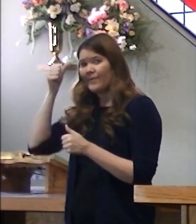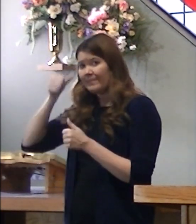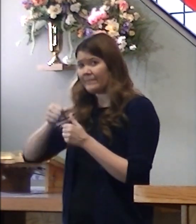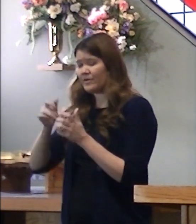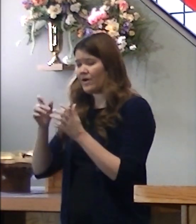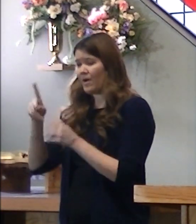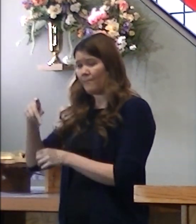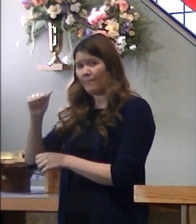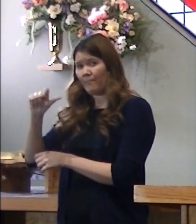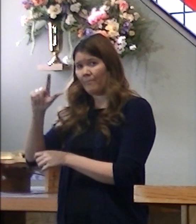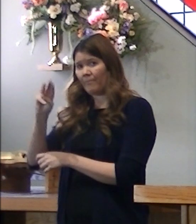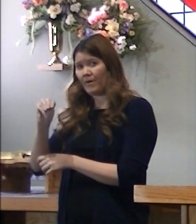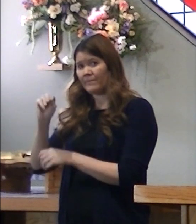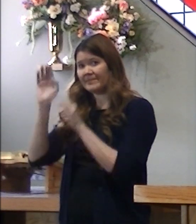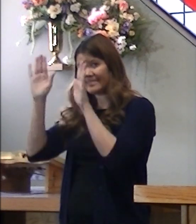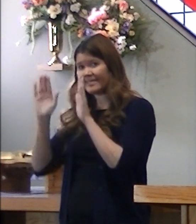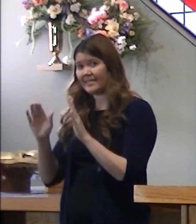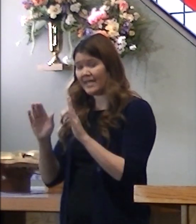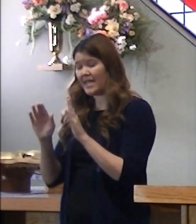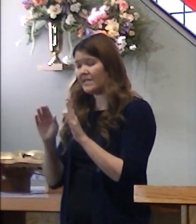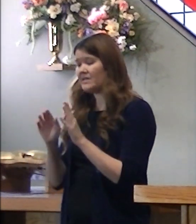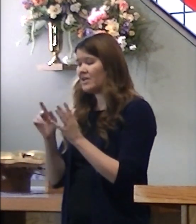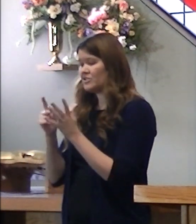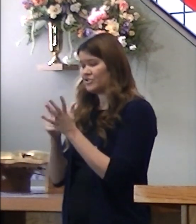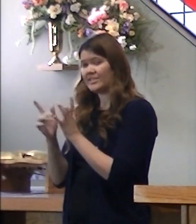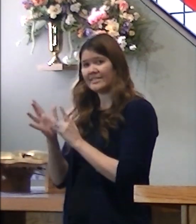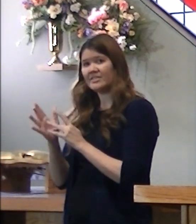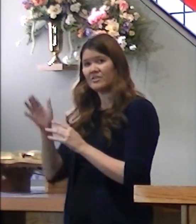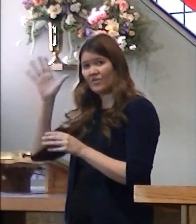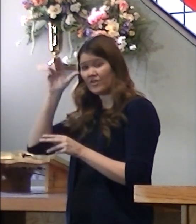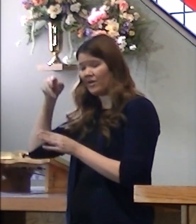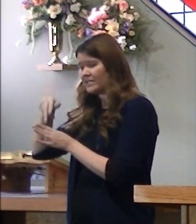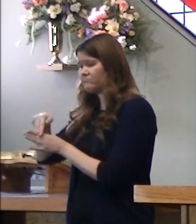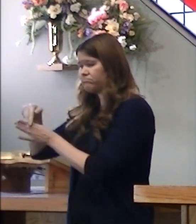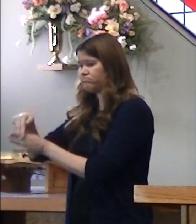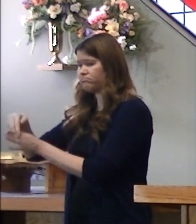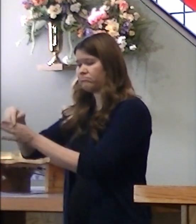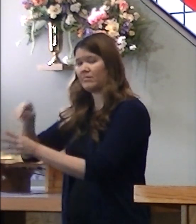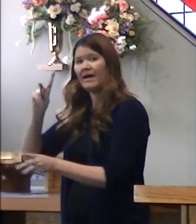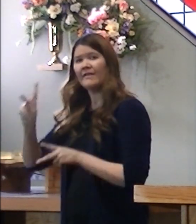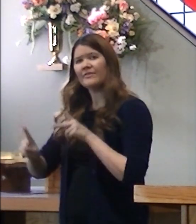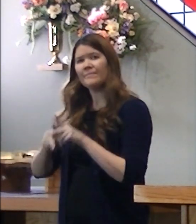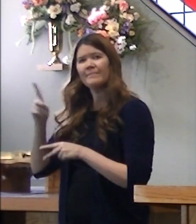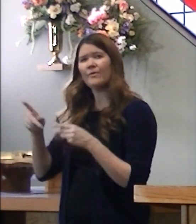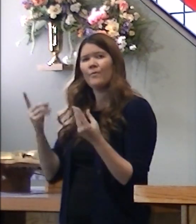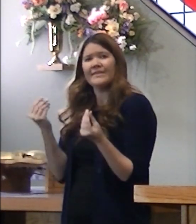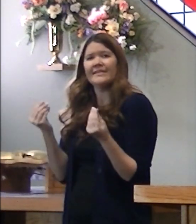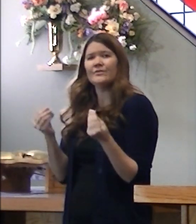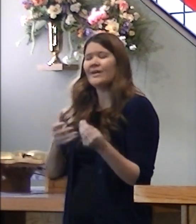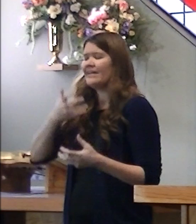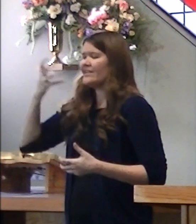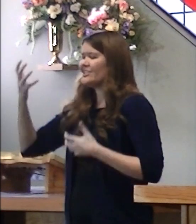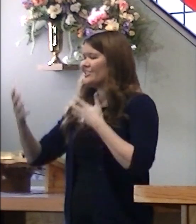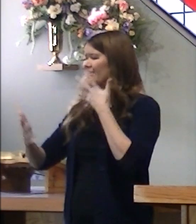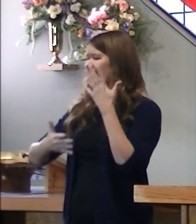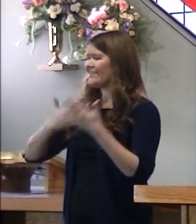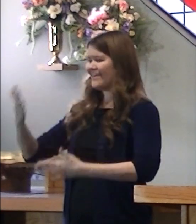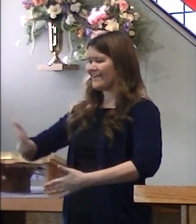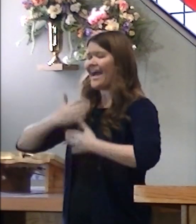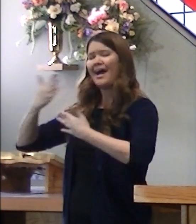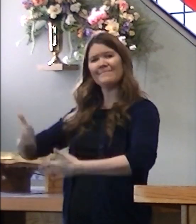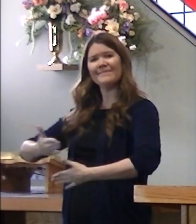is cheered as a conquering hero. But in less than a week, those hosannas turn into crucify